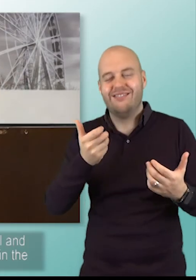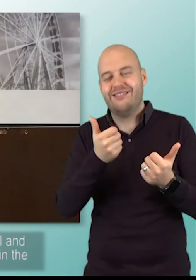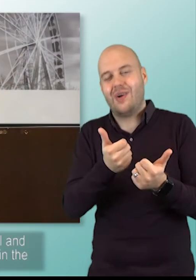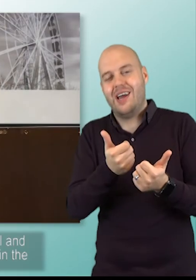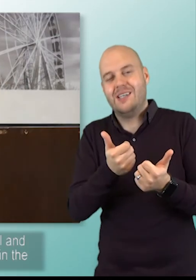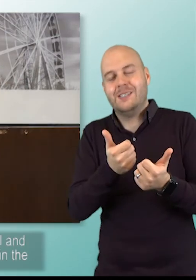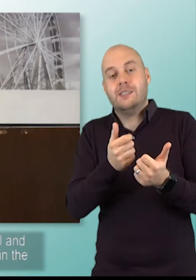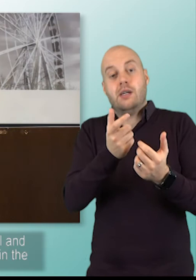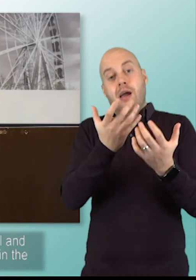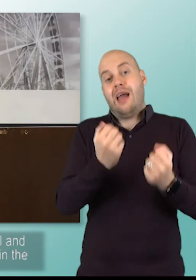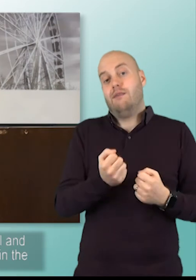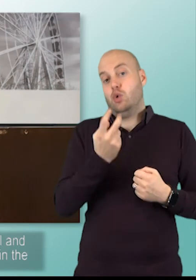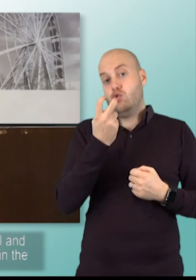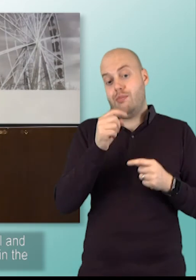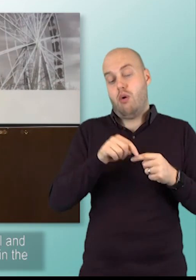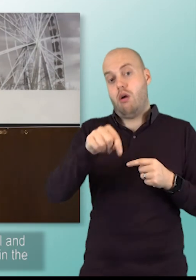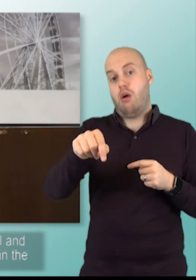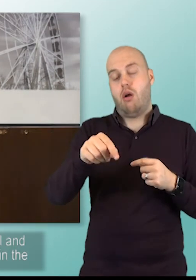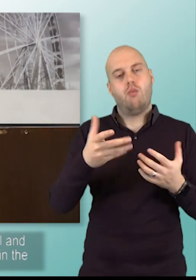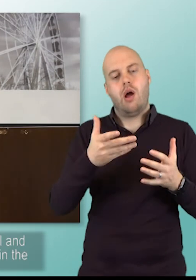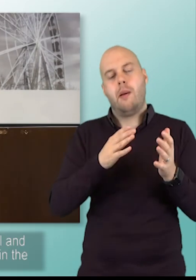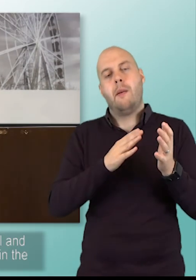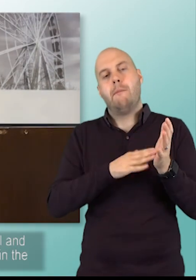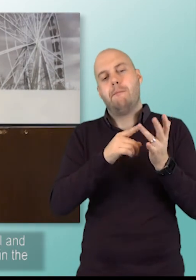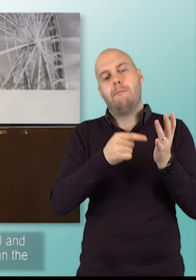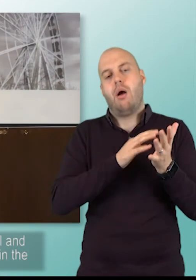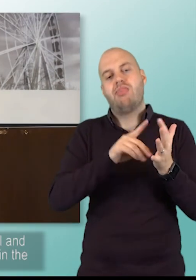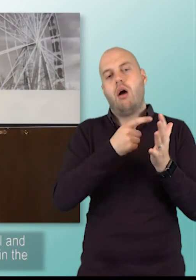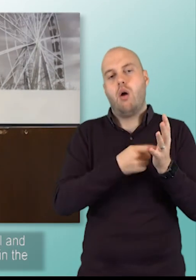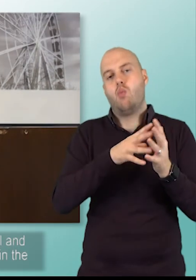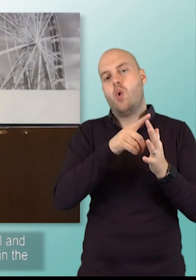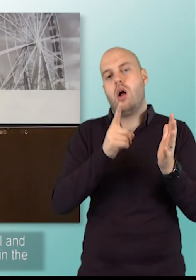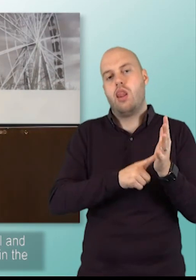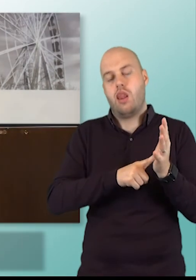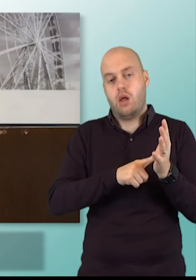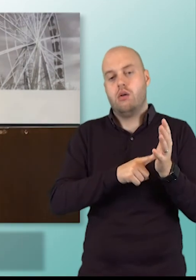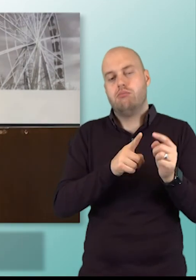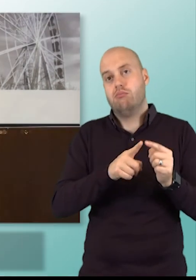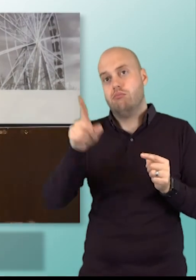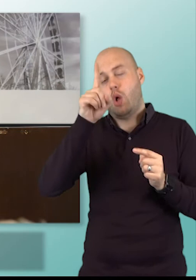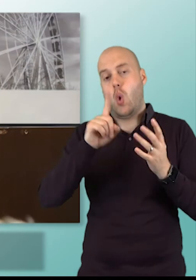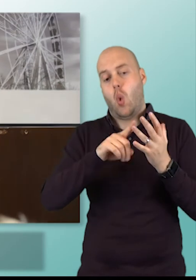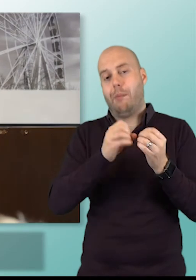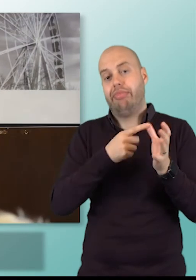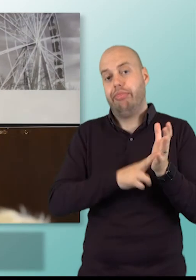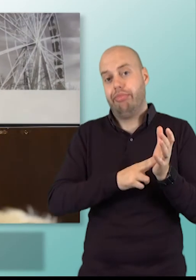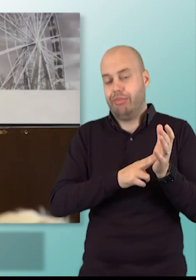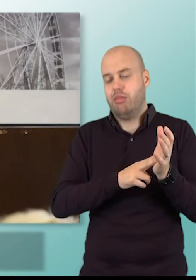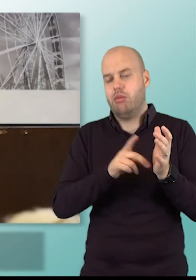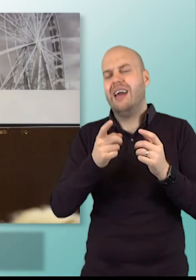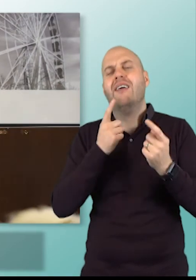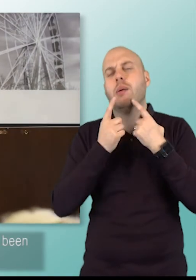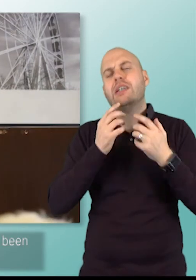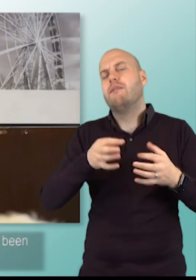two more sessions to happen. I think it's Motherwell and Oban. So if any of your board couldn't come and are in the area, I'm sure there'll be information on the